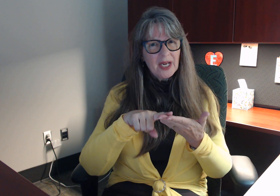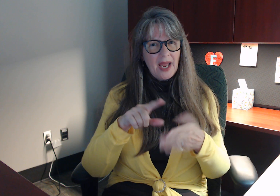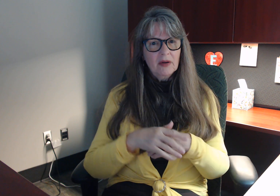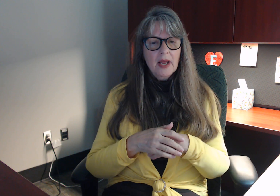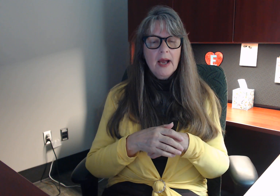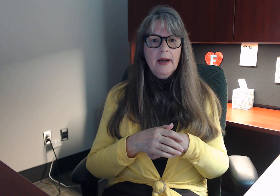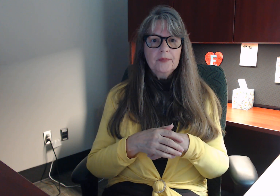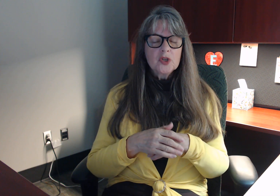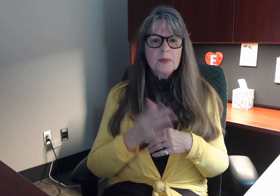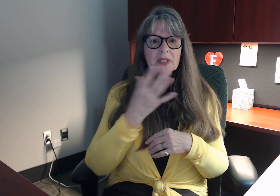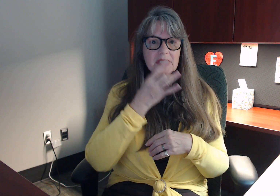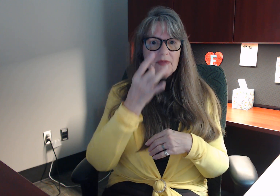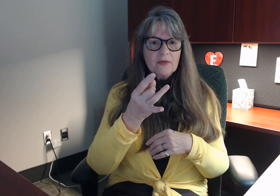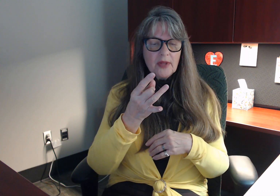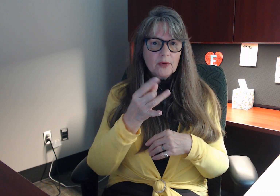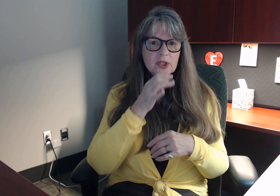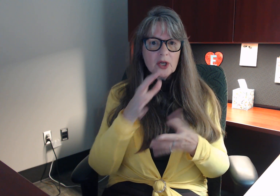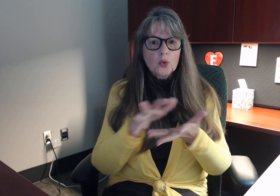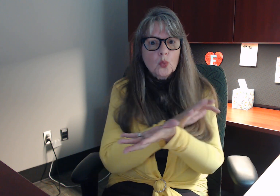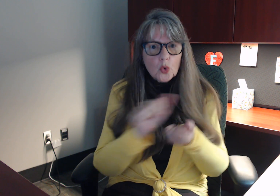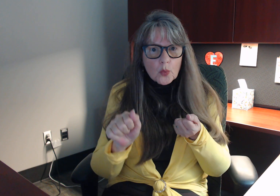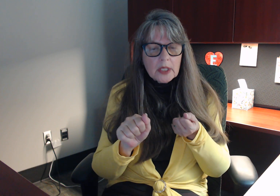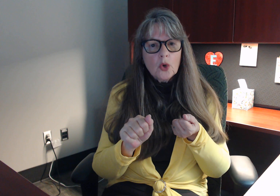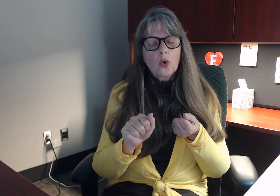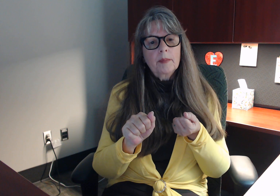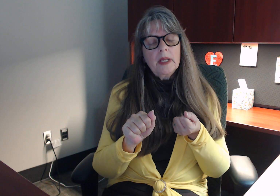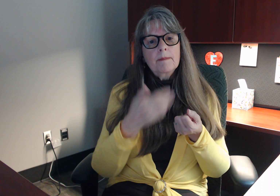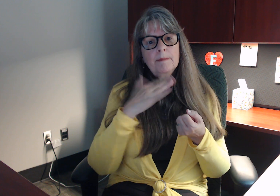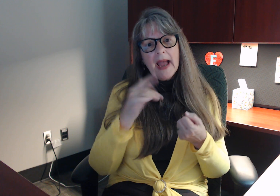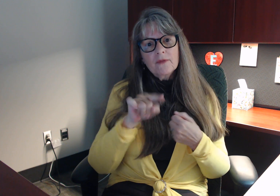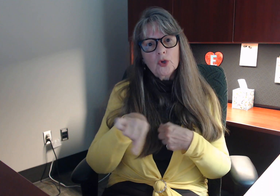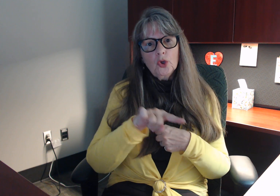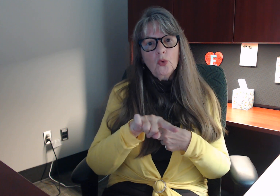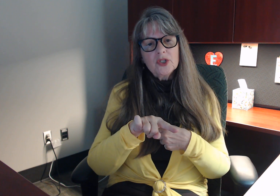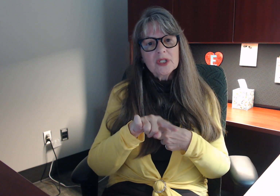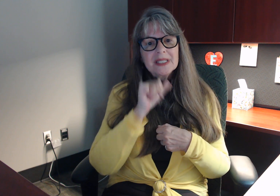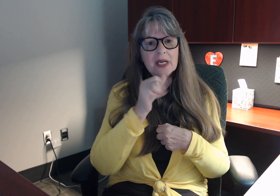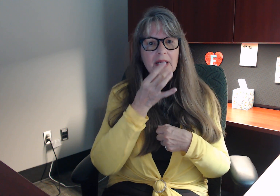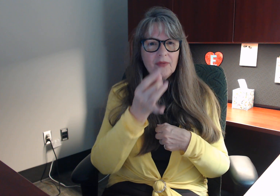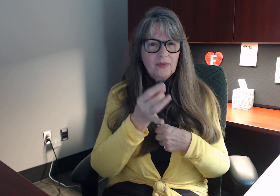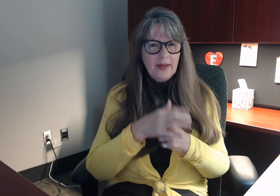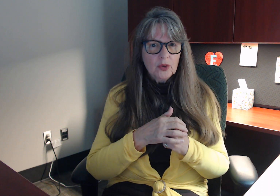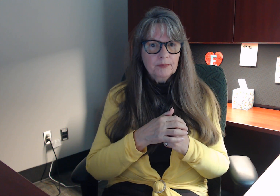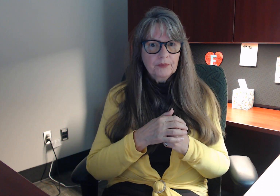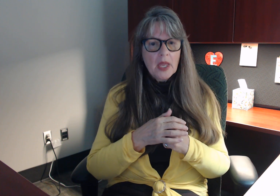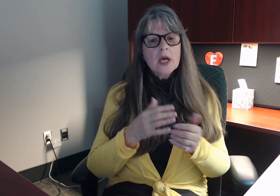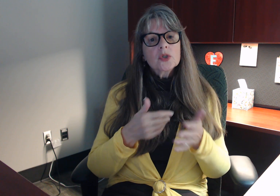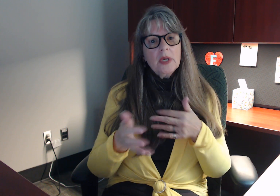out. Just because it doesn't have the flavor, it's not going to ruin or be bad for you. It's not going to have the flavor. So